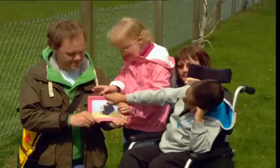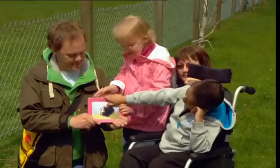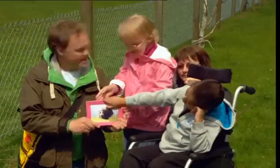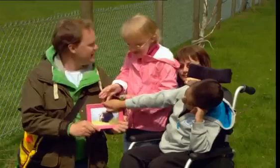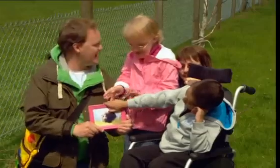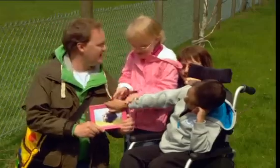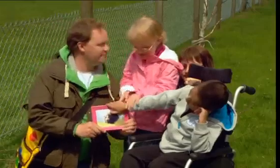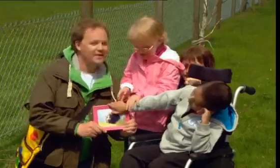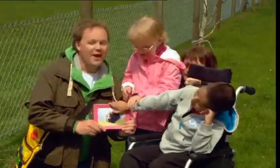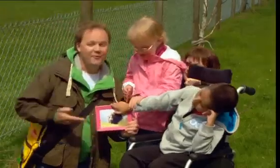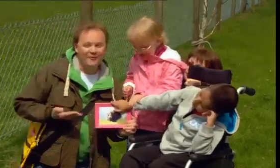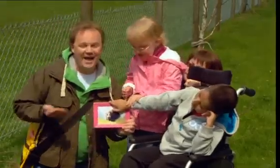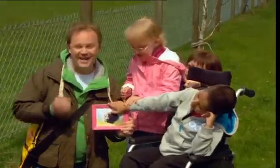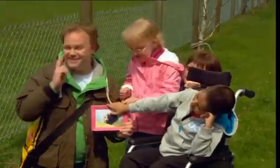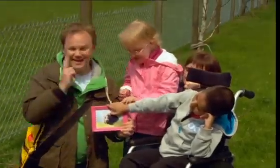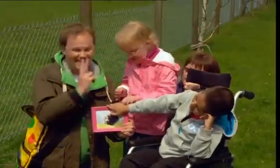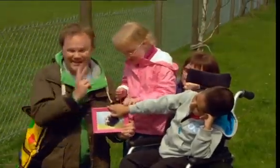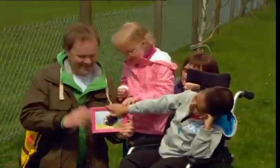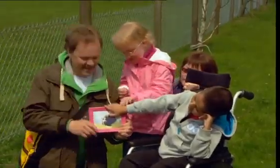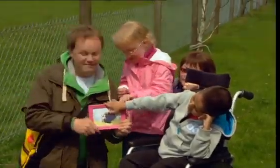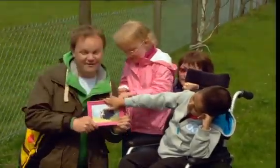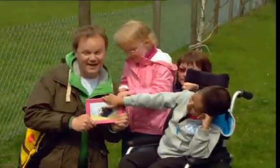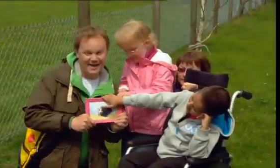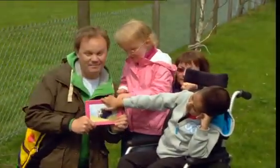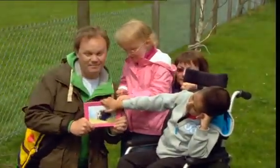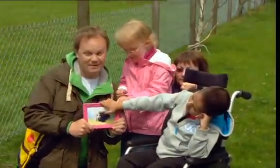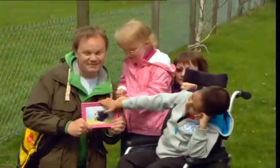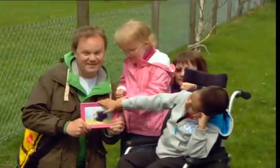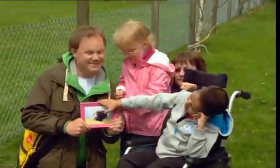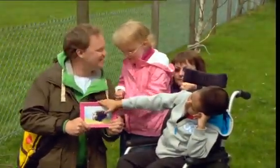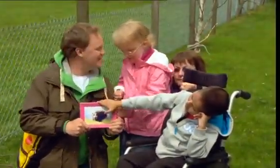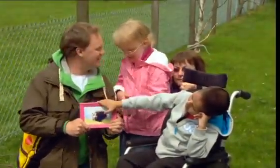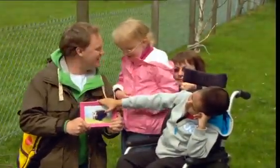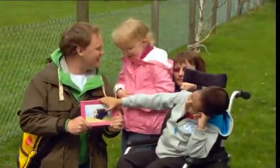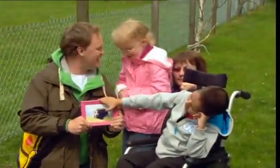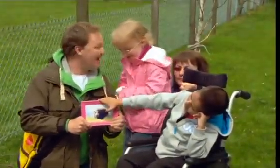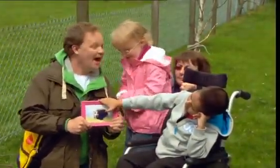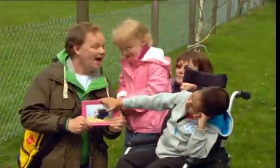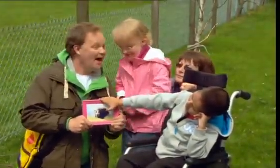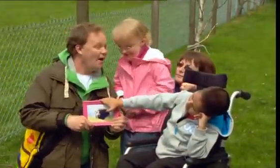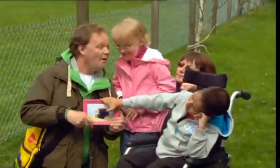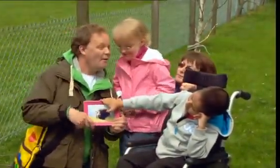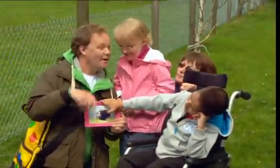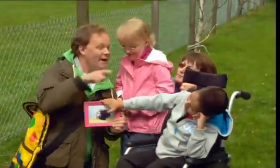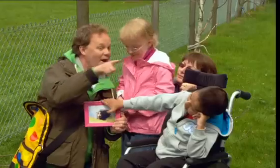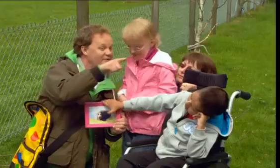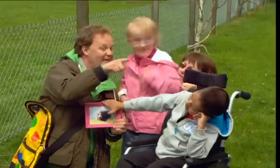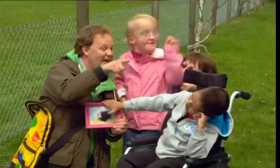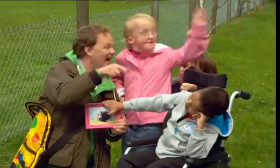too. Now, where should we look for a hippopotamus? Where do you think? What about over